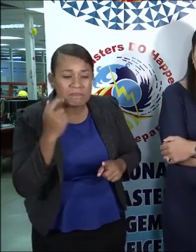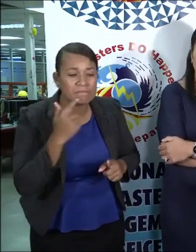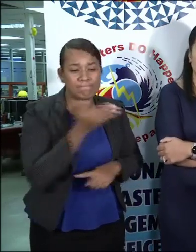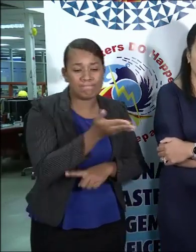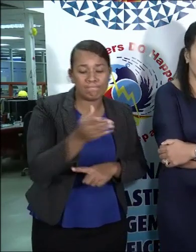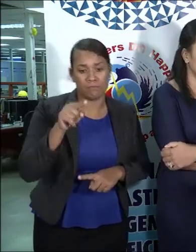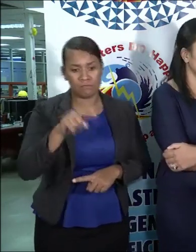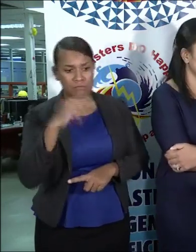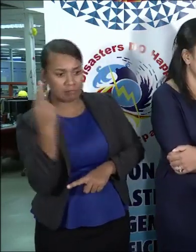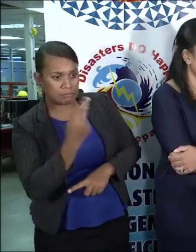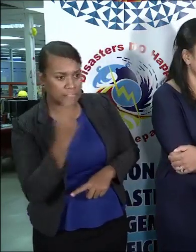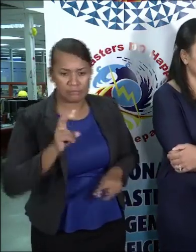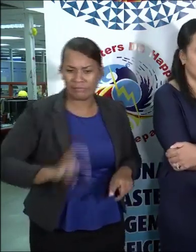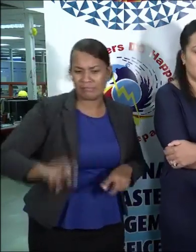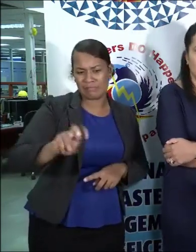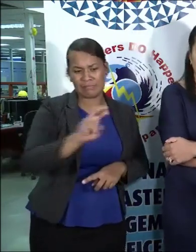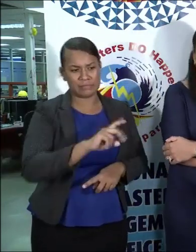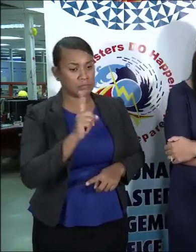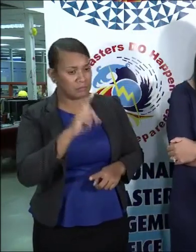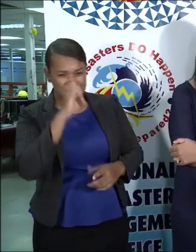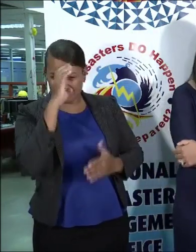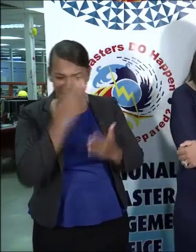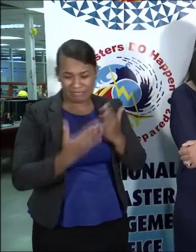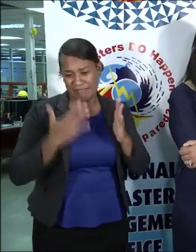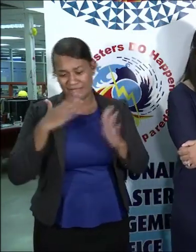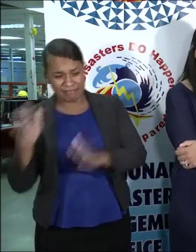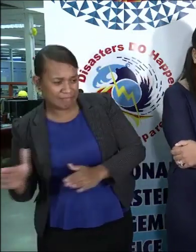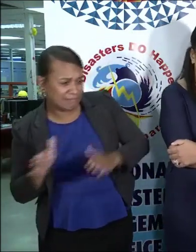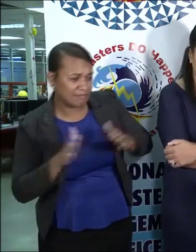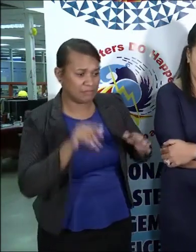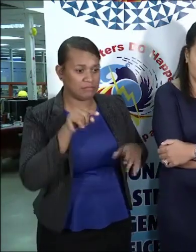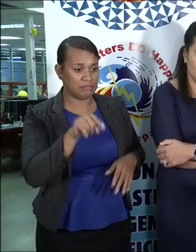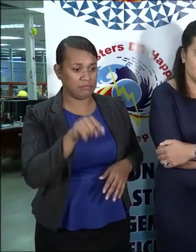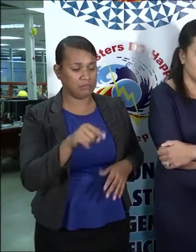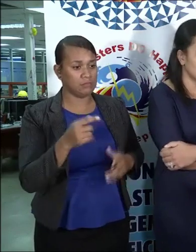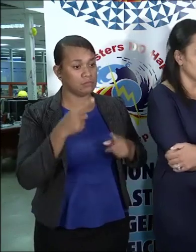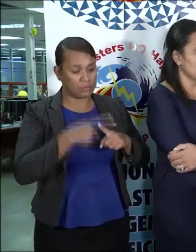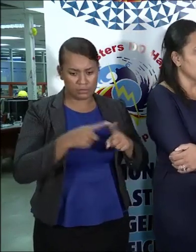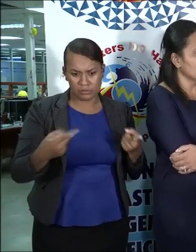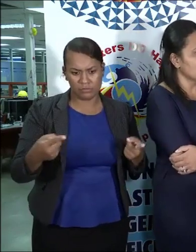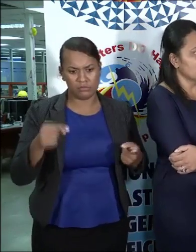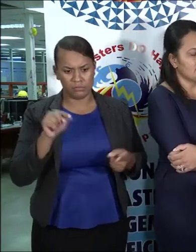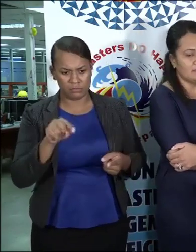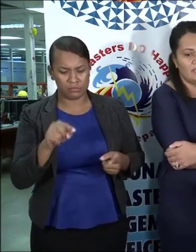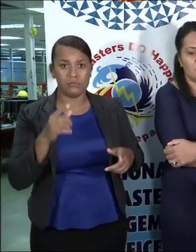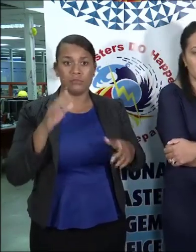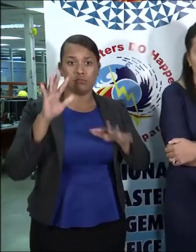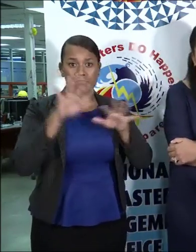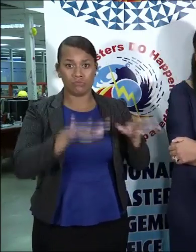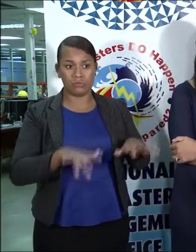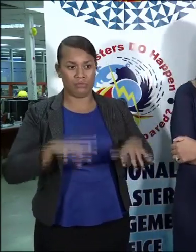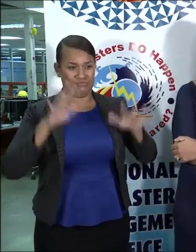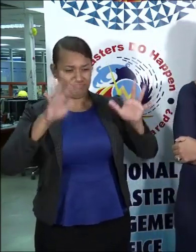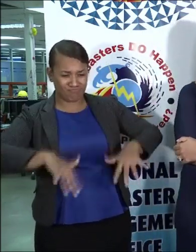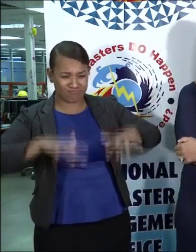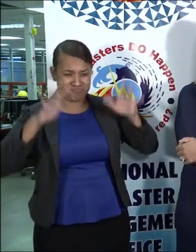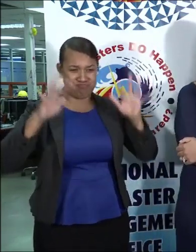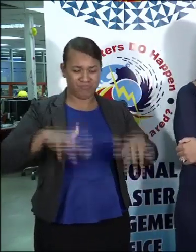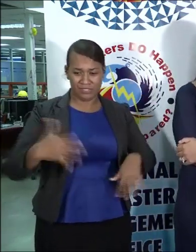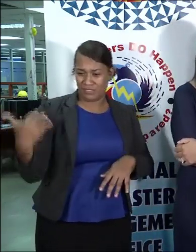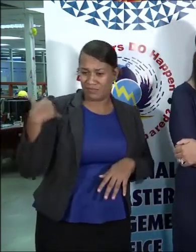places that you are experiencing strong wind. Flying debris can cause injury, and we ask that members of the